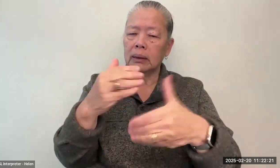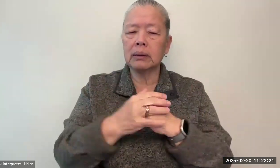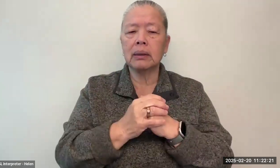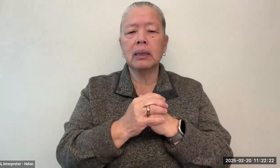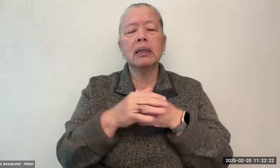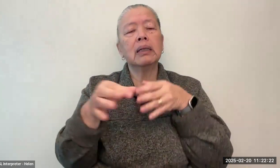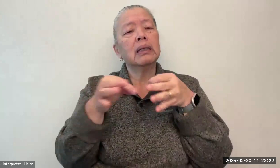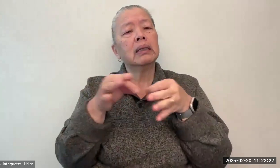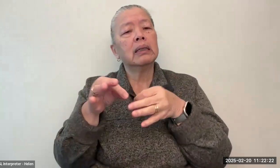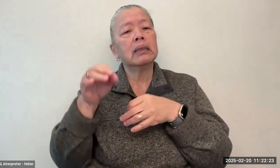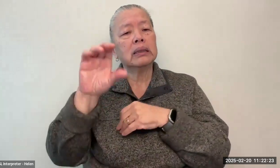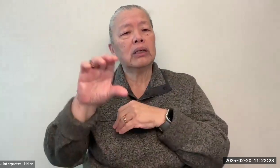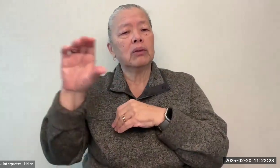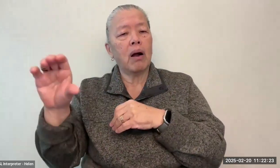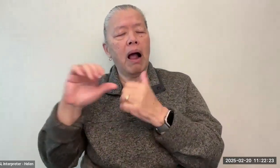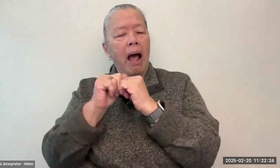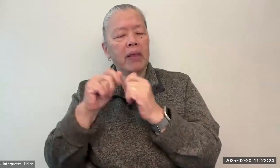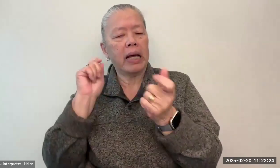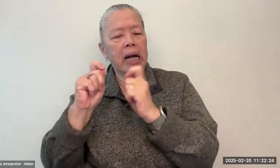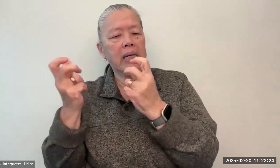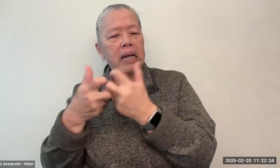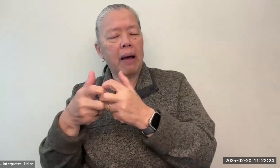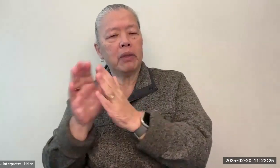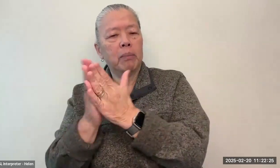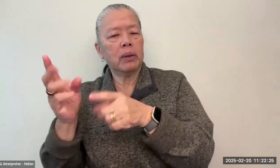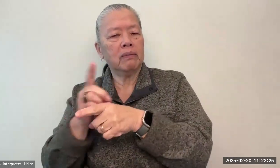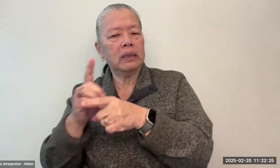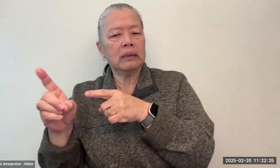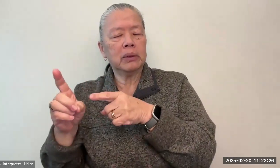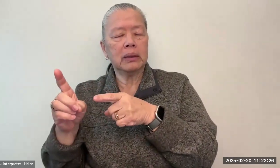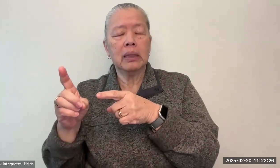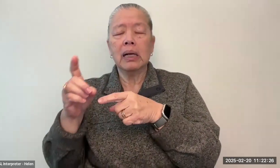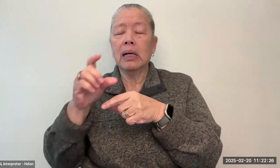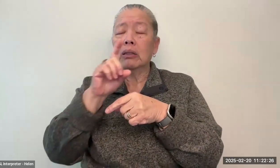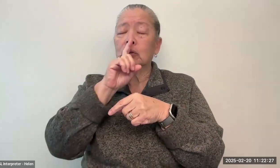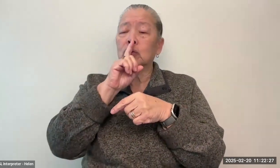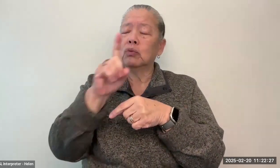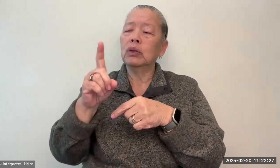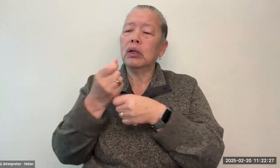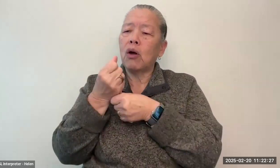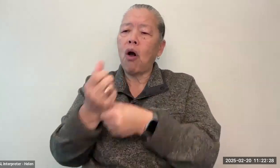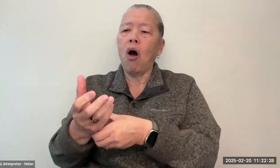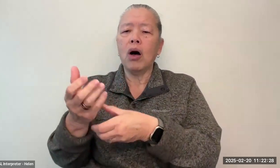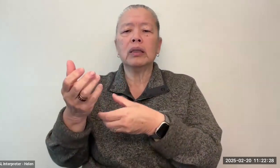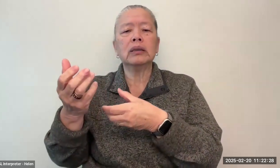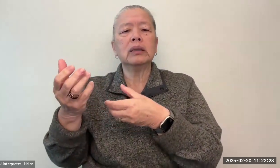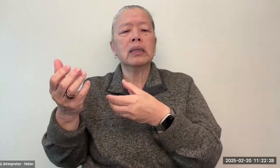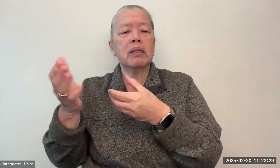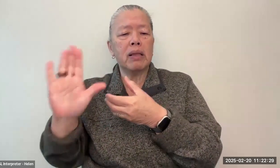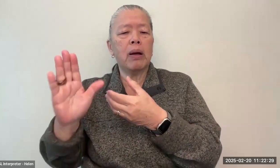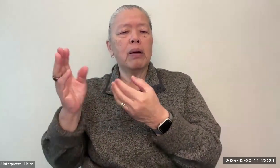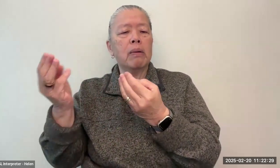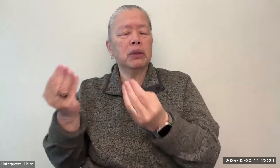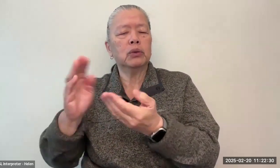Conference's ability to adapt the discipline has not been a barrier to unity, but has instead strengthened ministry's effectiveness